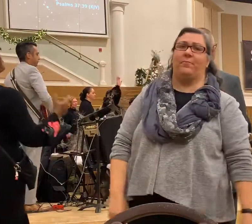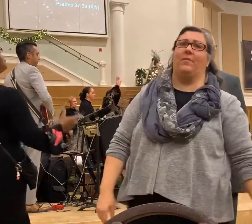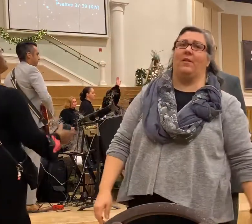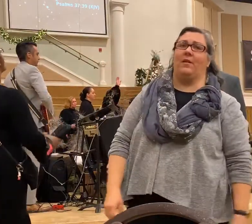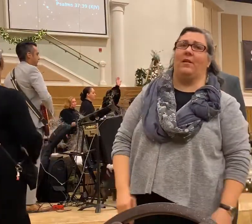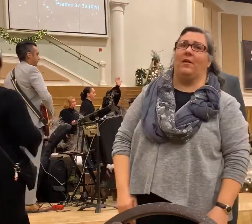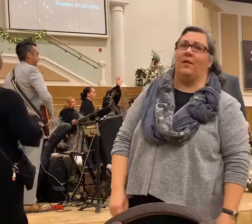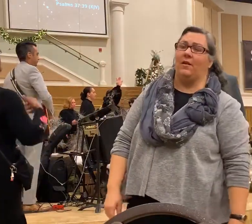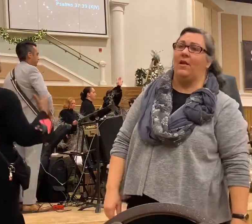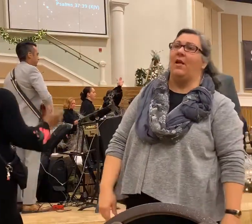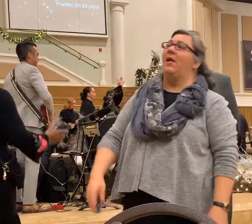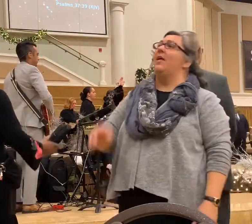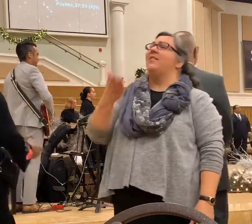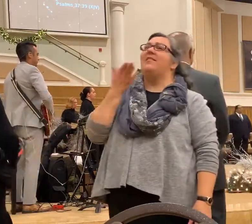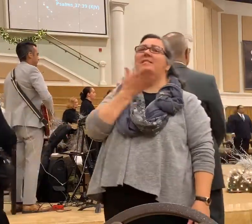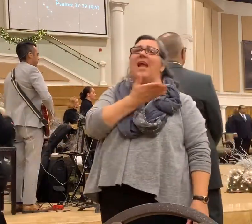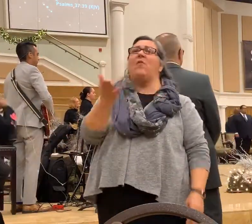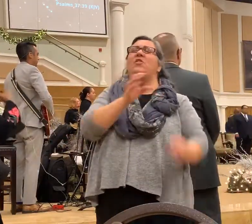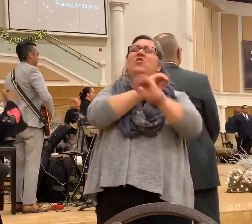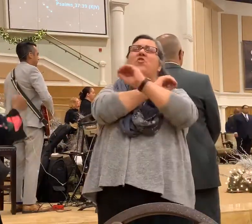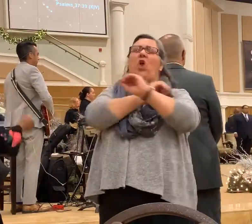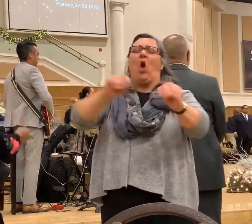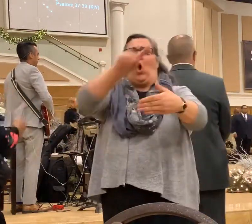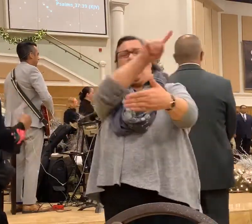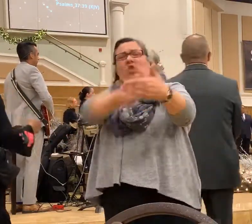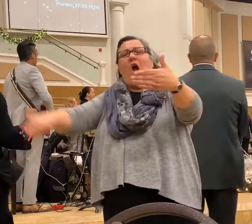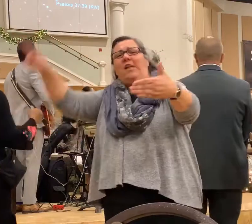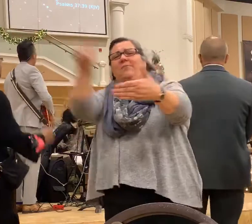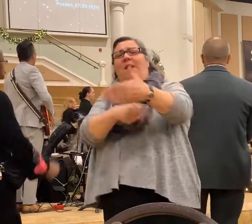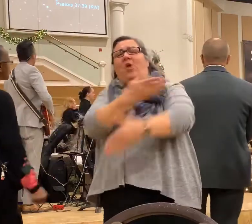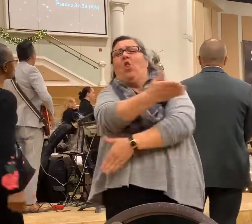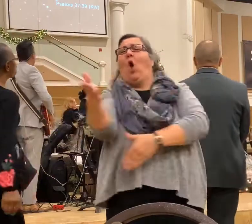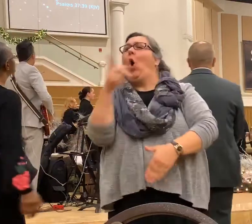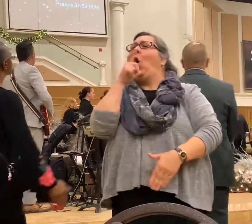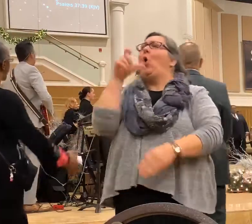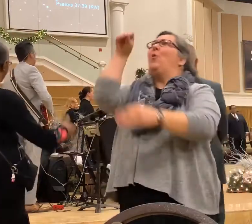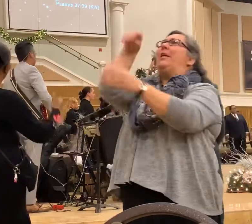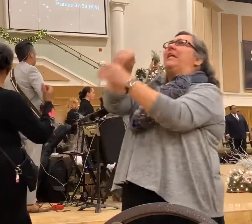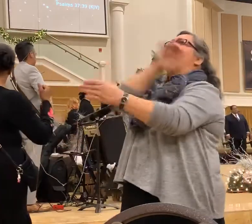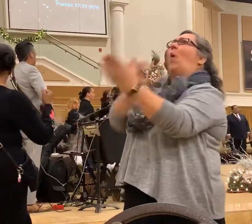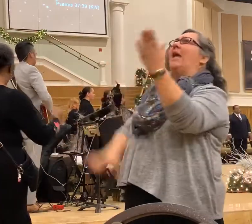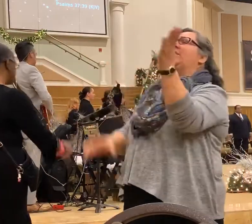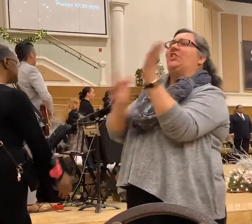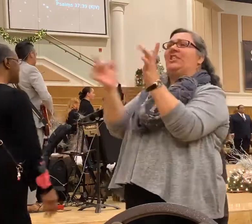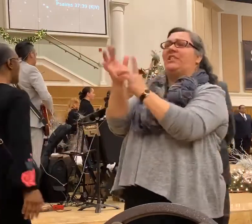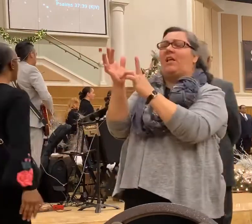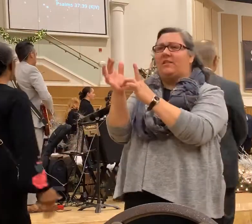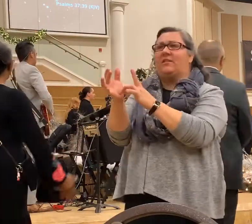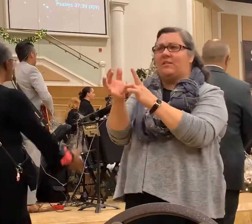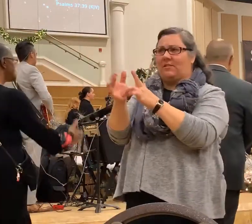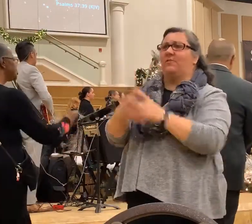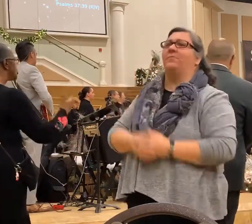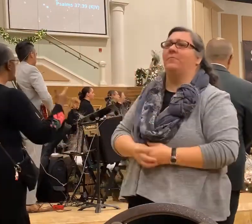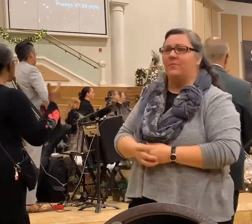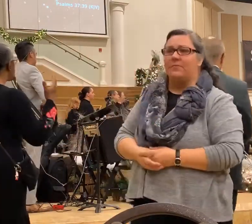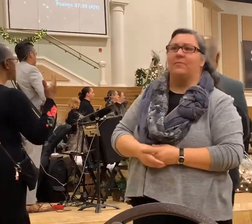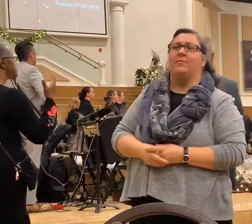There is therefore now no condemnation to them that are in Christ Jesus.